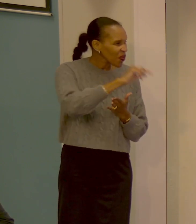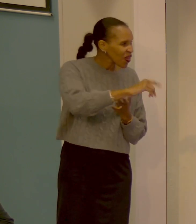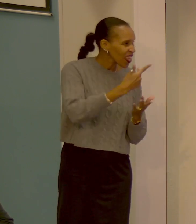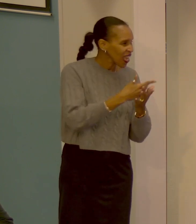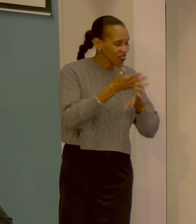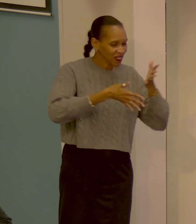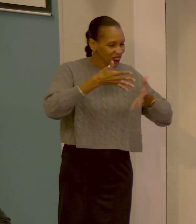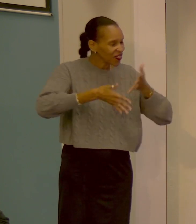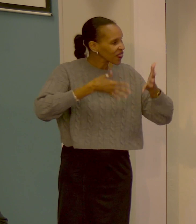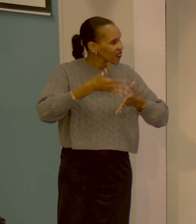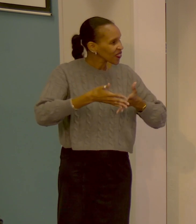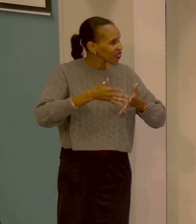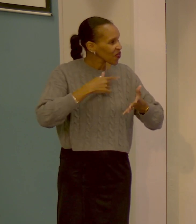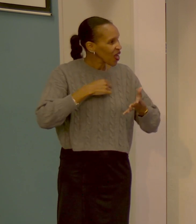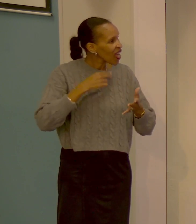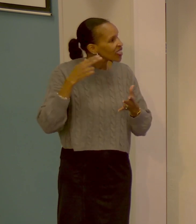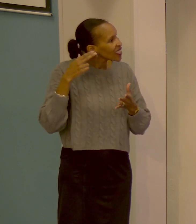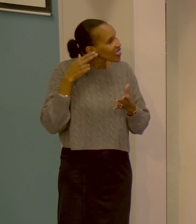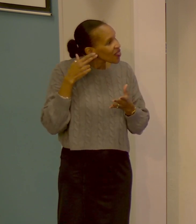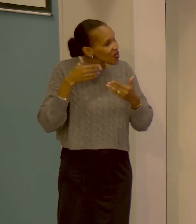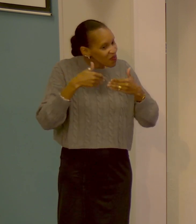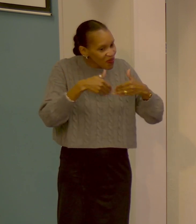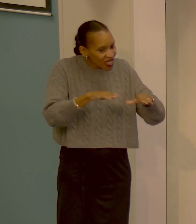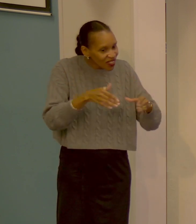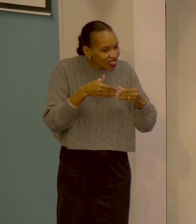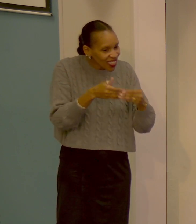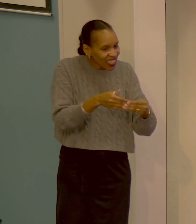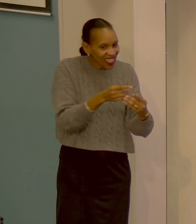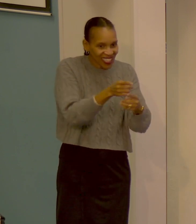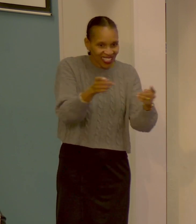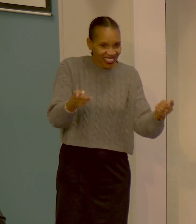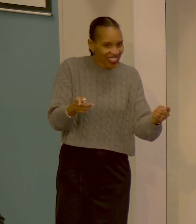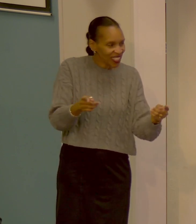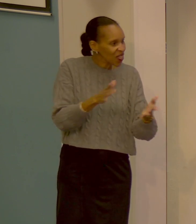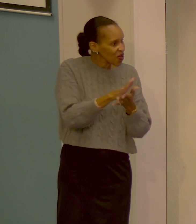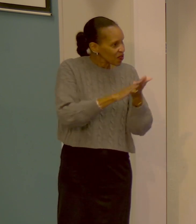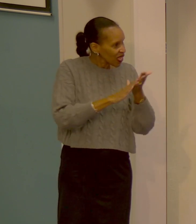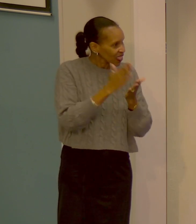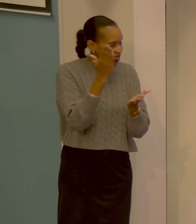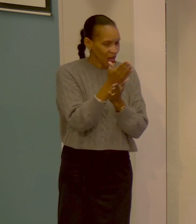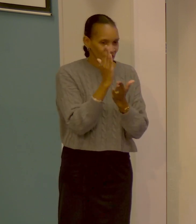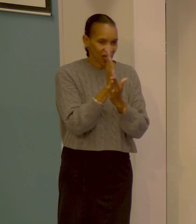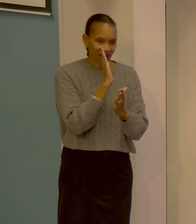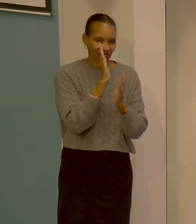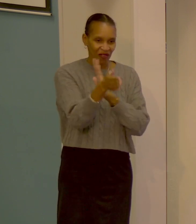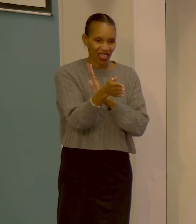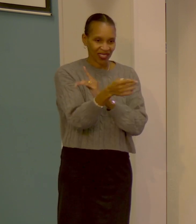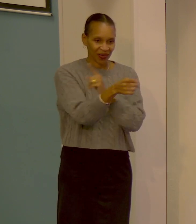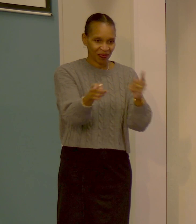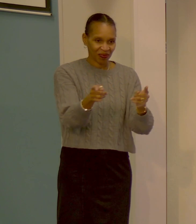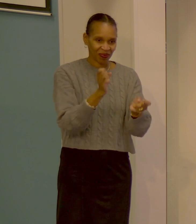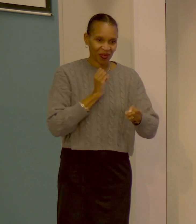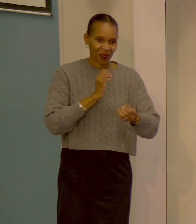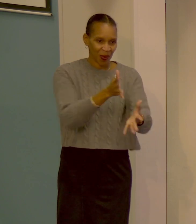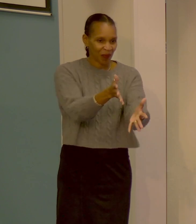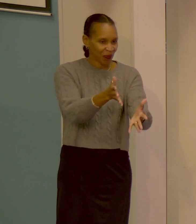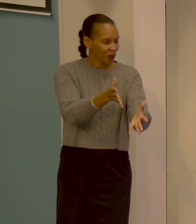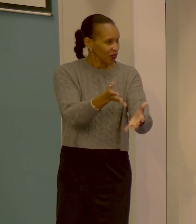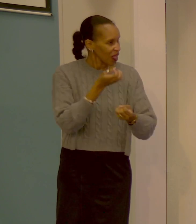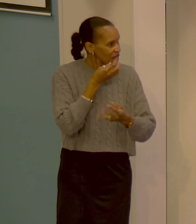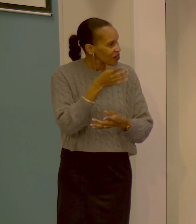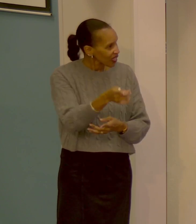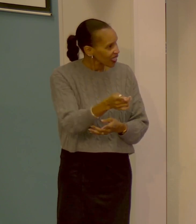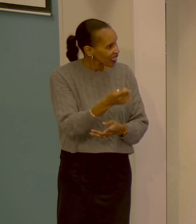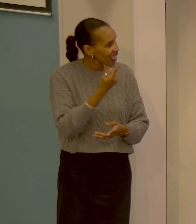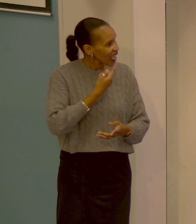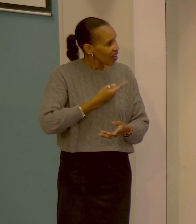because those in our deaf ministry will be able to have the sermon direct, and we